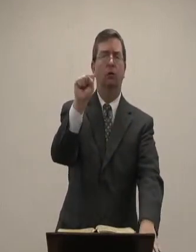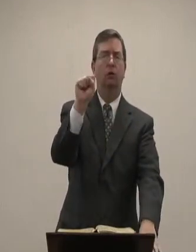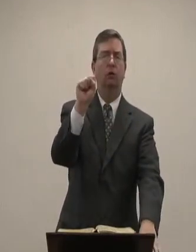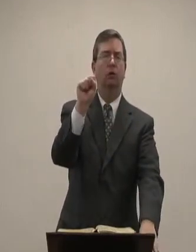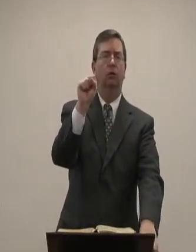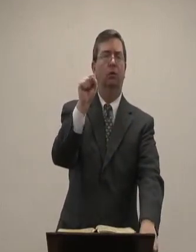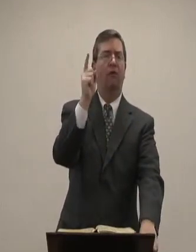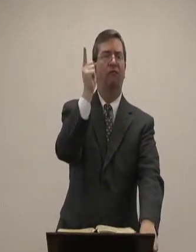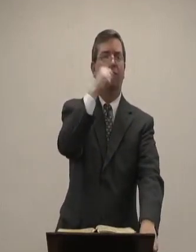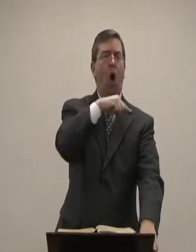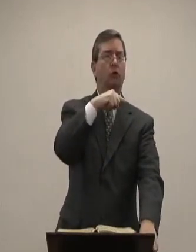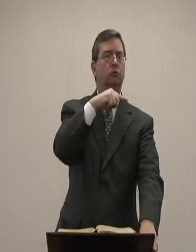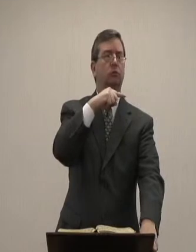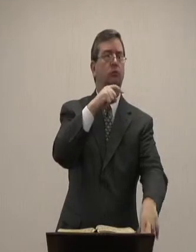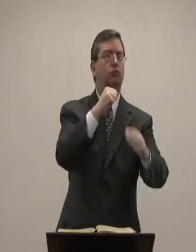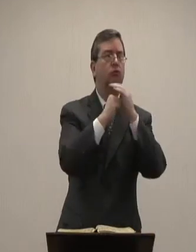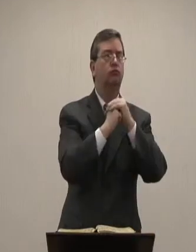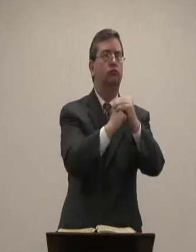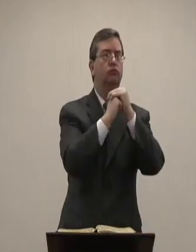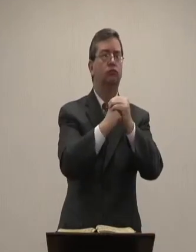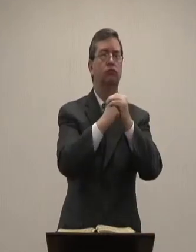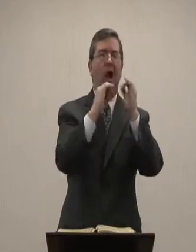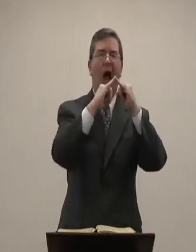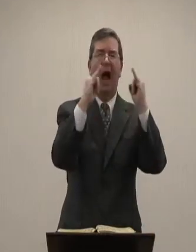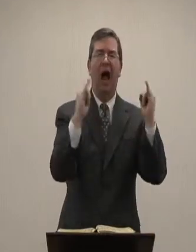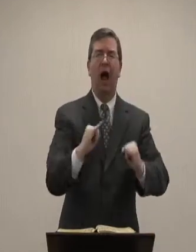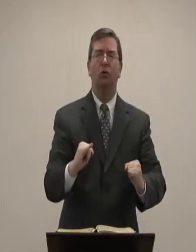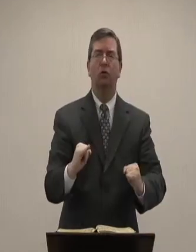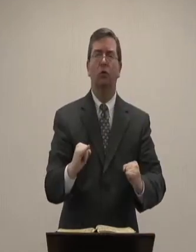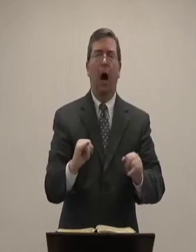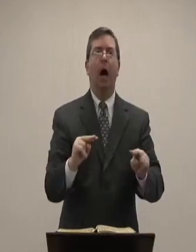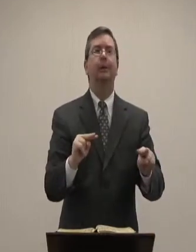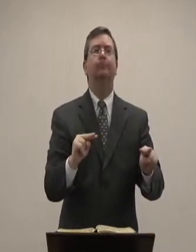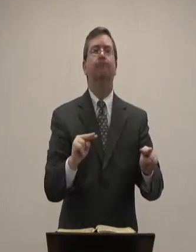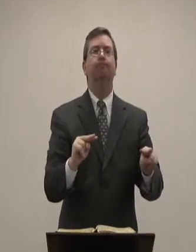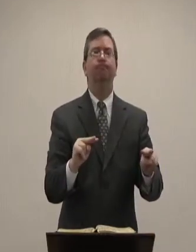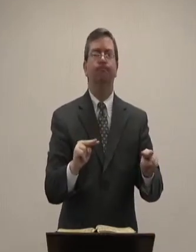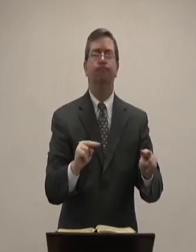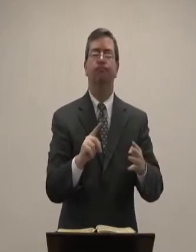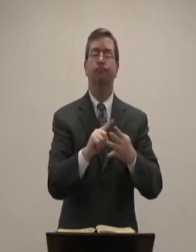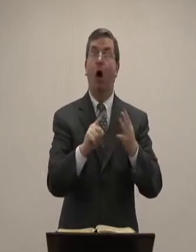And it speaks of do not worship false idol, false gods, idols.